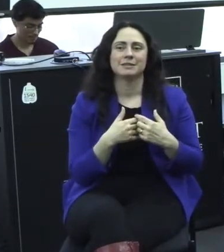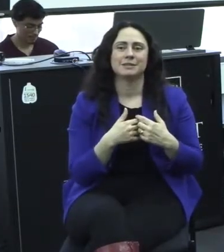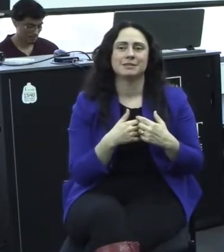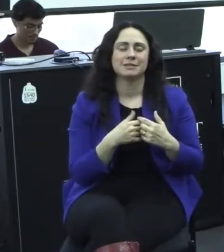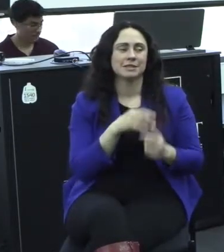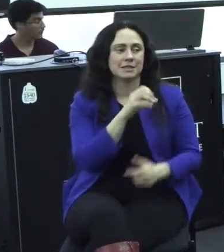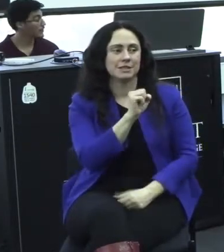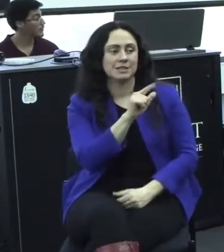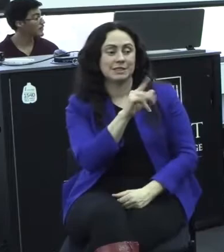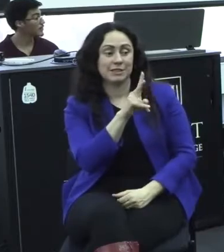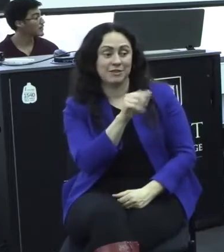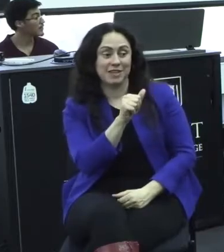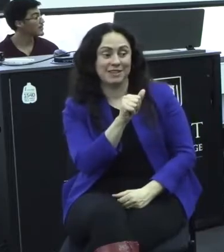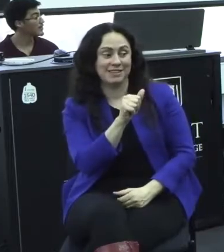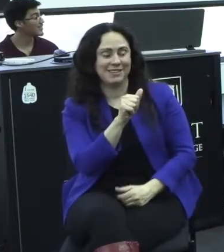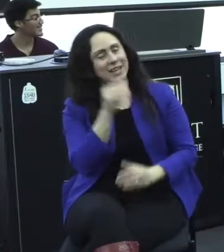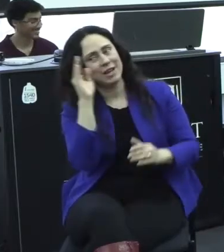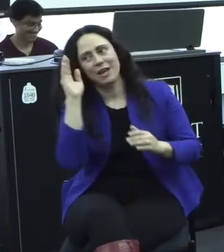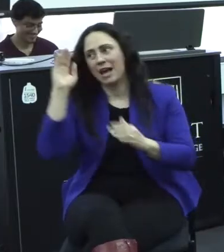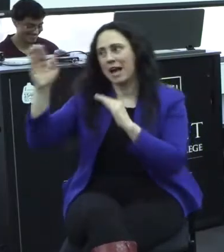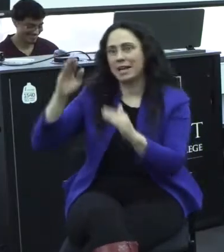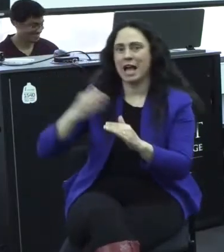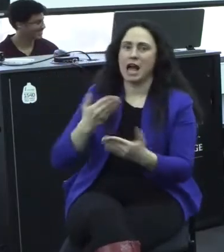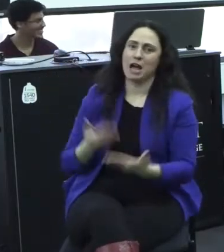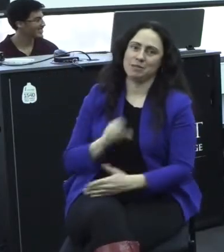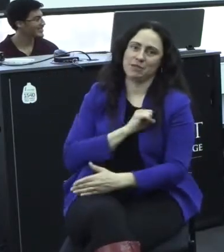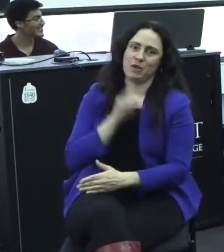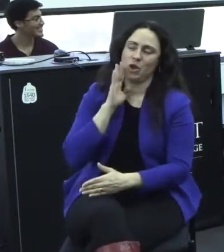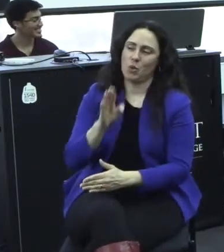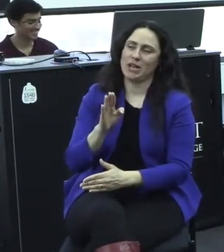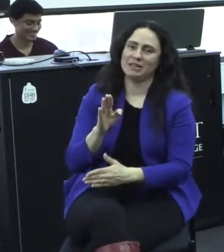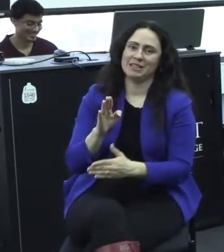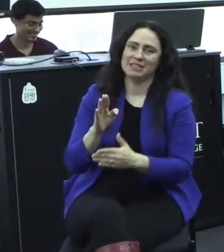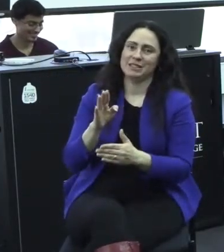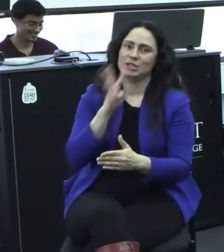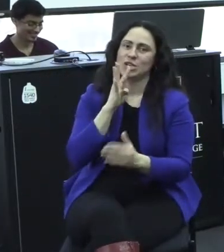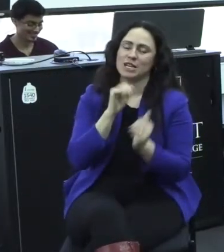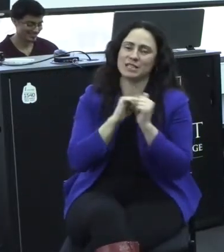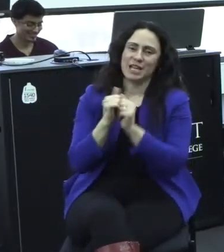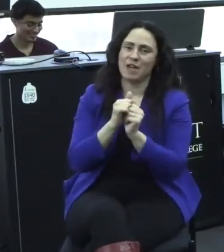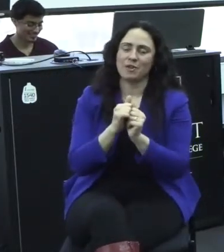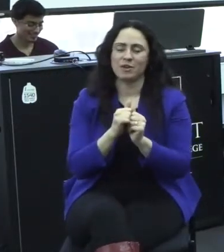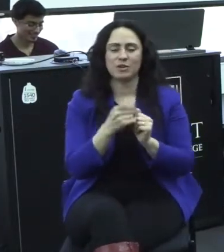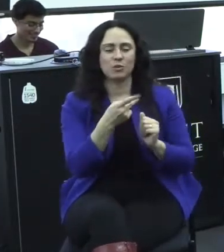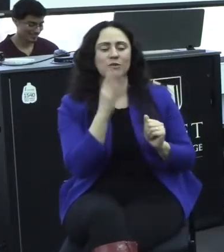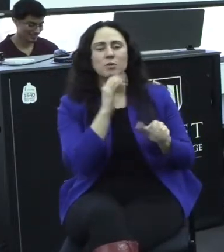Sylvia, if you want to introduce Hi, I'm yourself. Sylvia. So we'll talk together. We'll tag team here on this presentation.